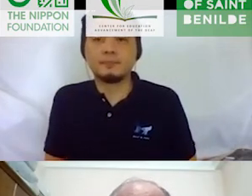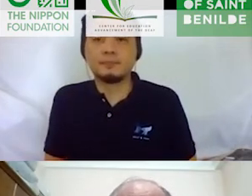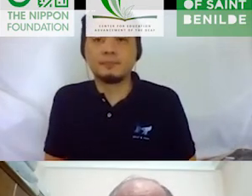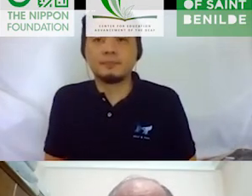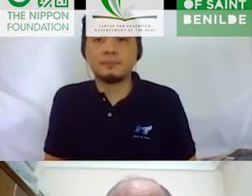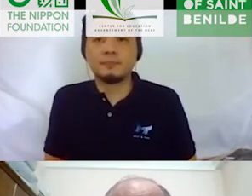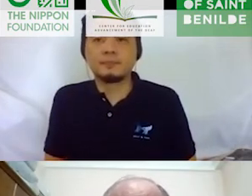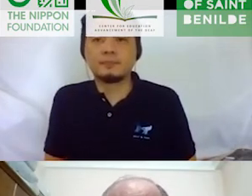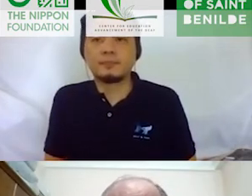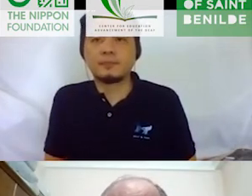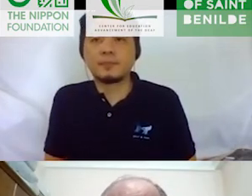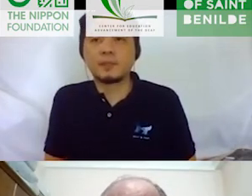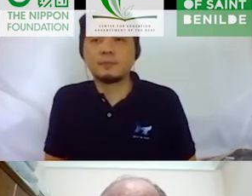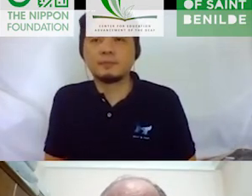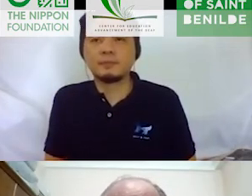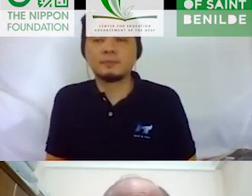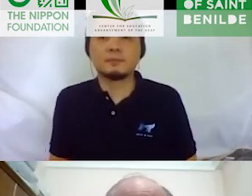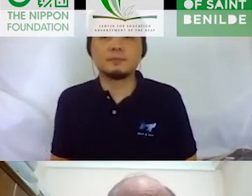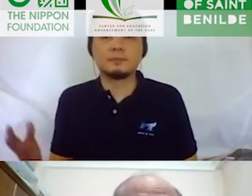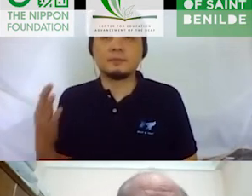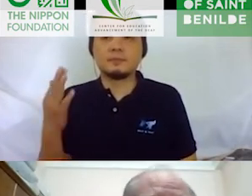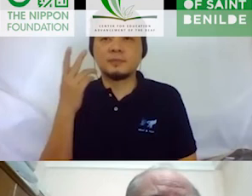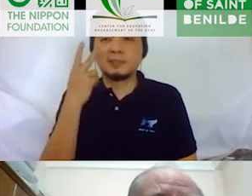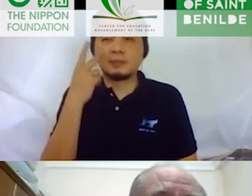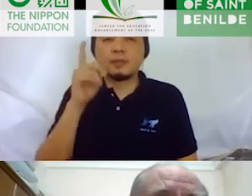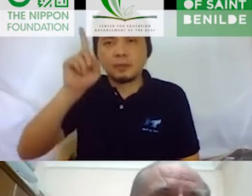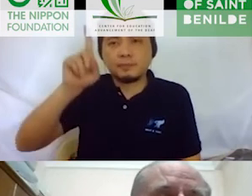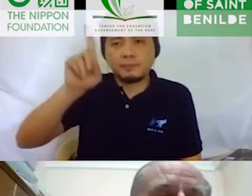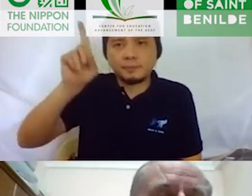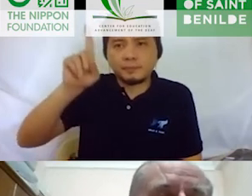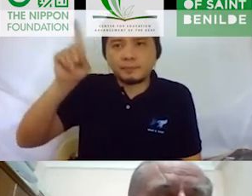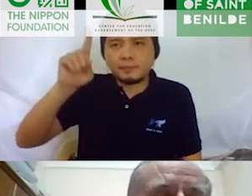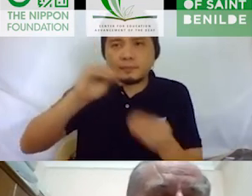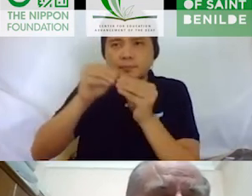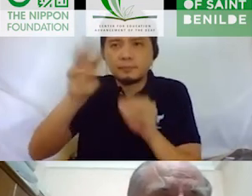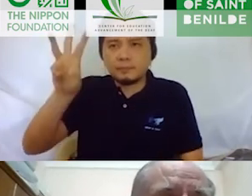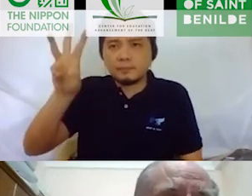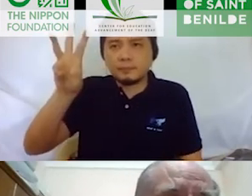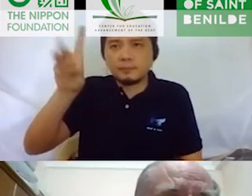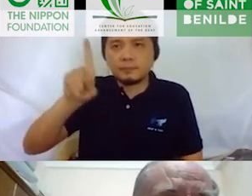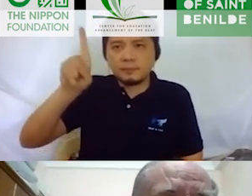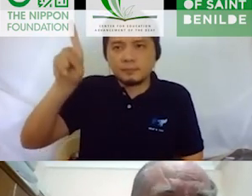And then if we look at the let's see, example, can you go back up to example 6, Shock?